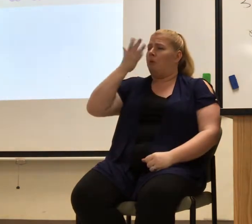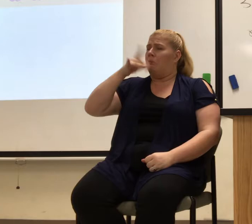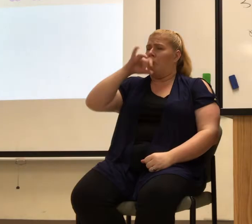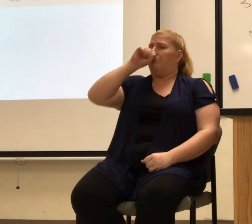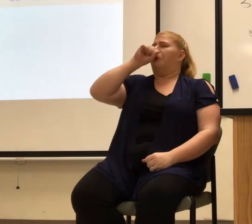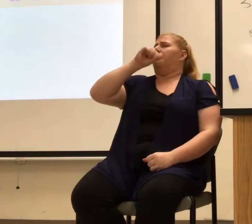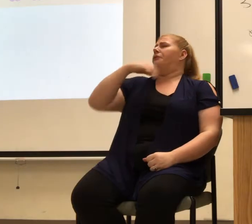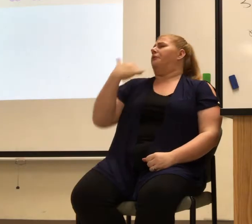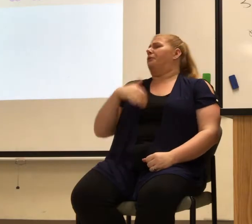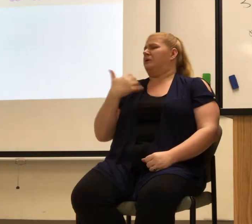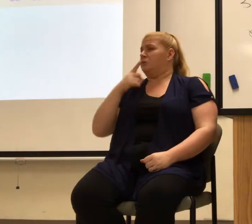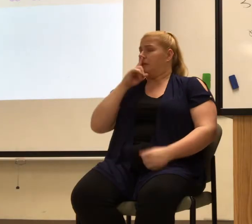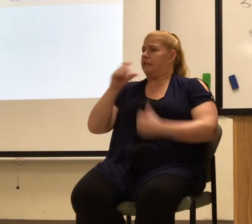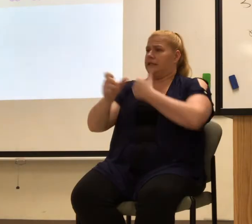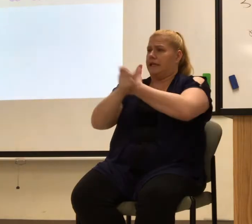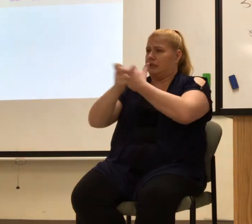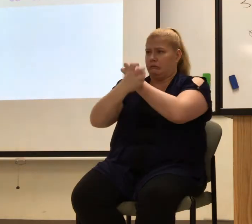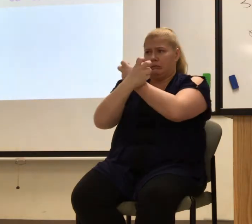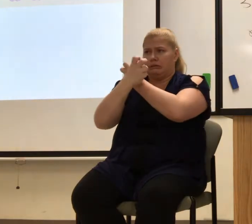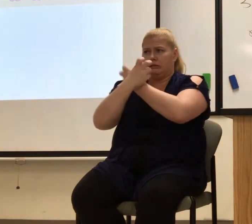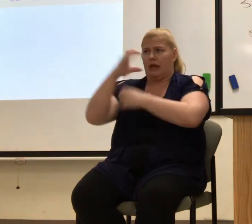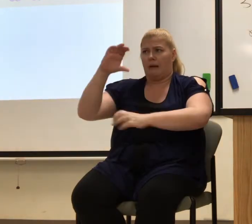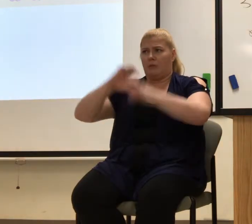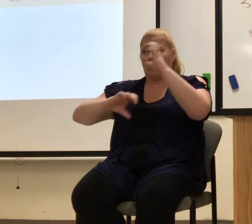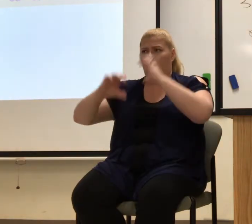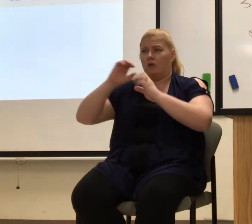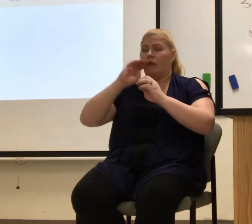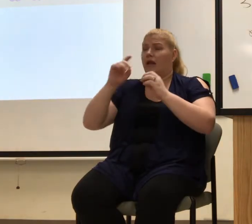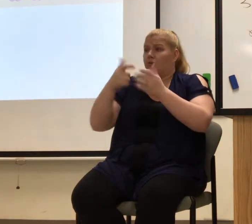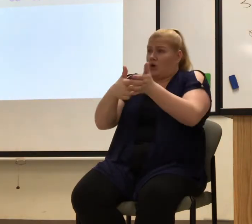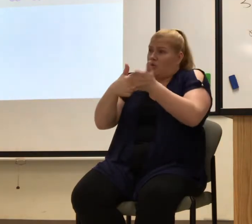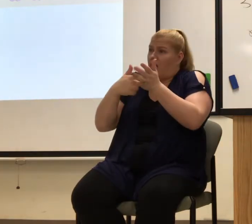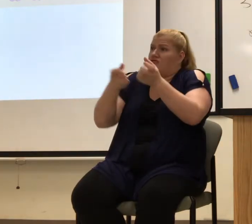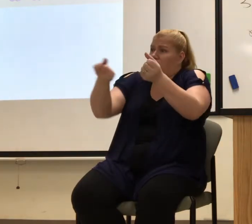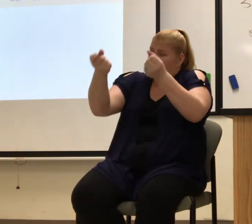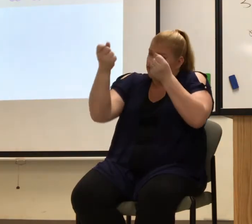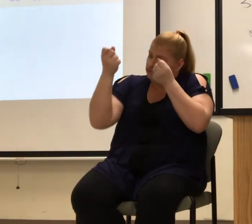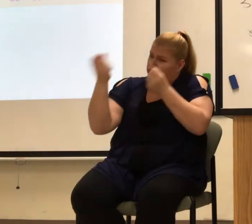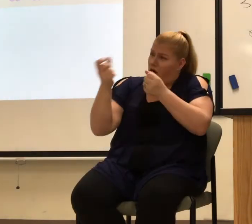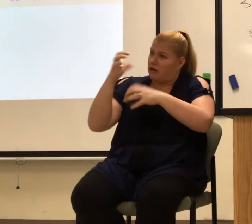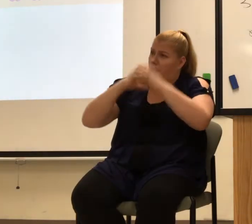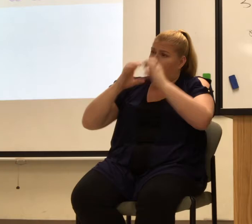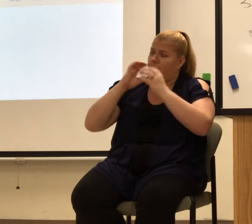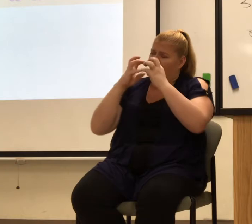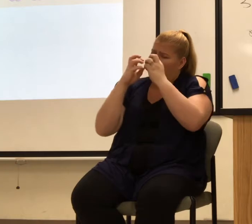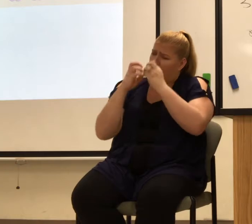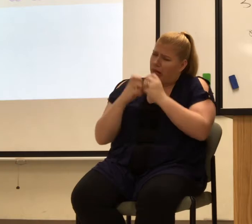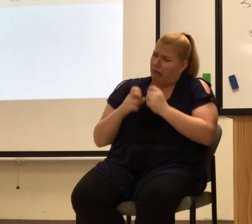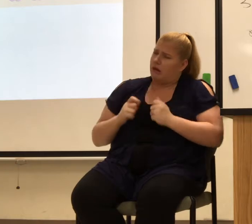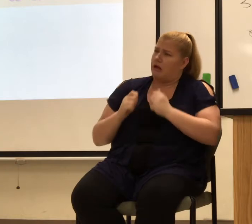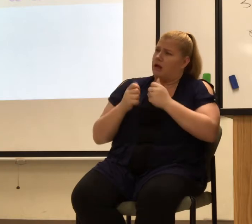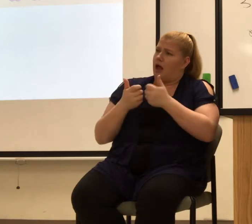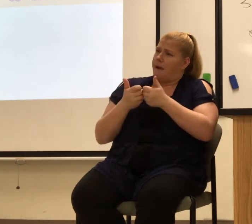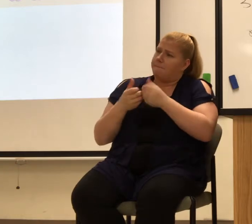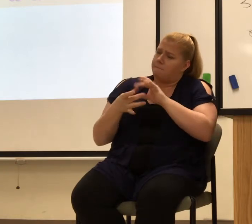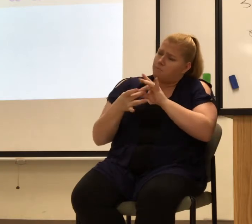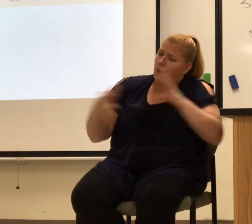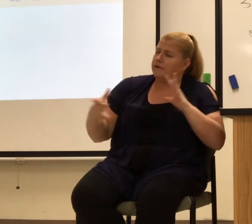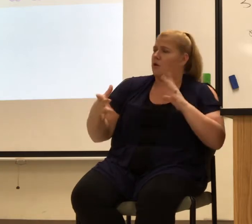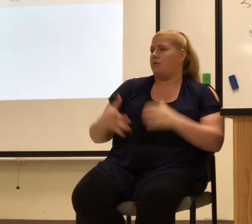It was super toxic. It smells super bad, but that's what it takes. Super strong chemicals to break those bonds. They're very strong.